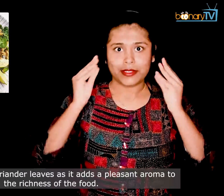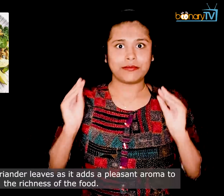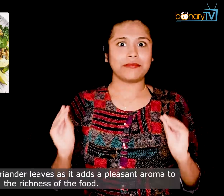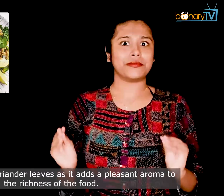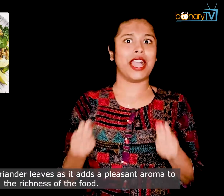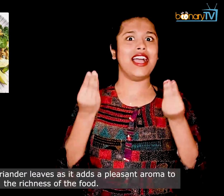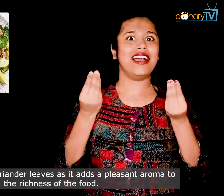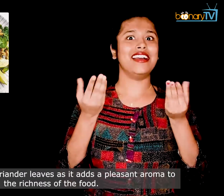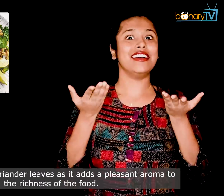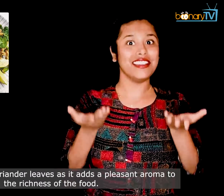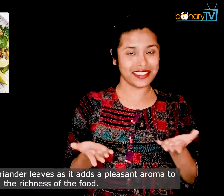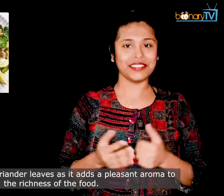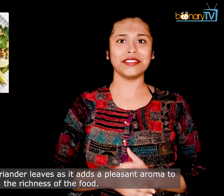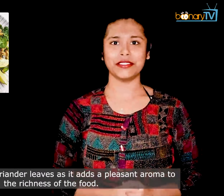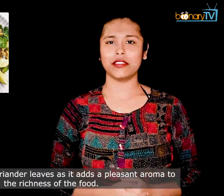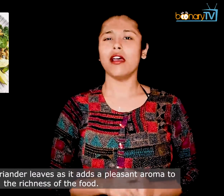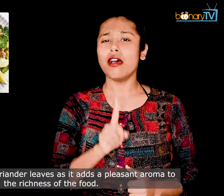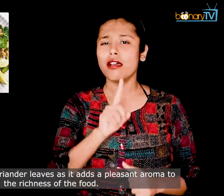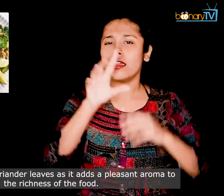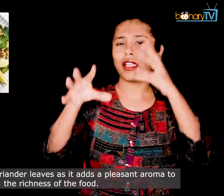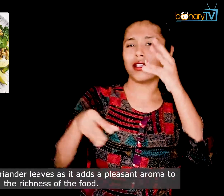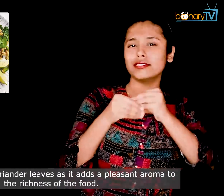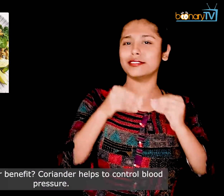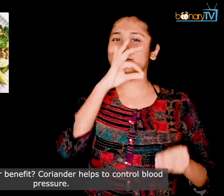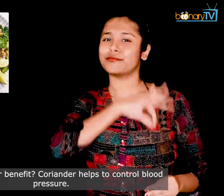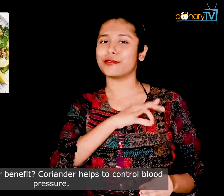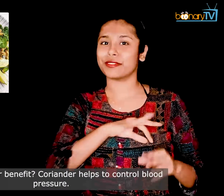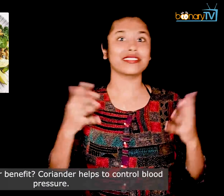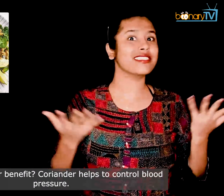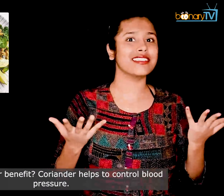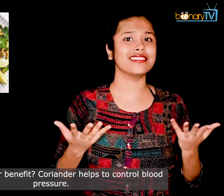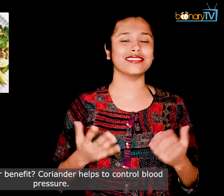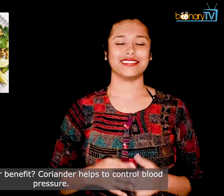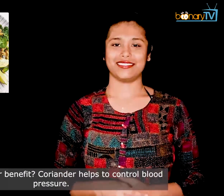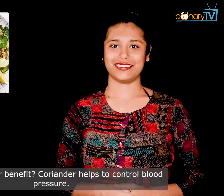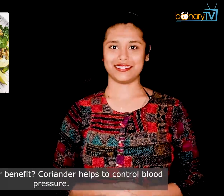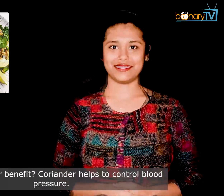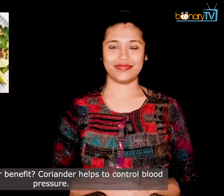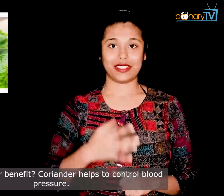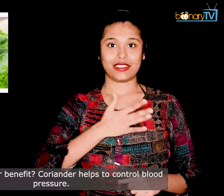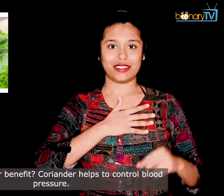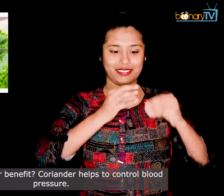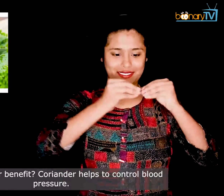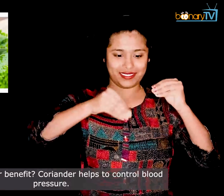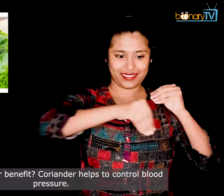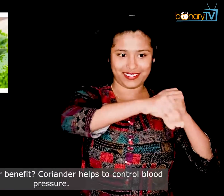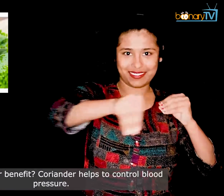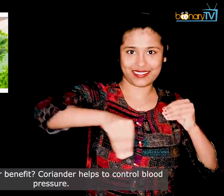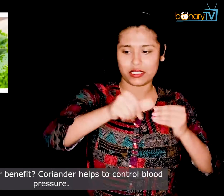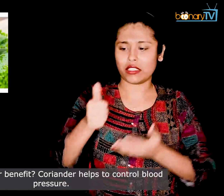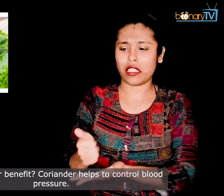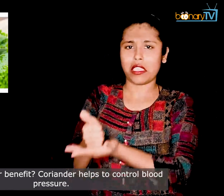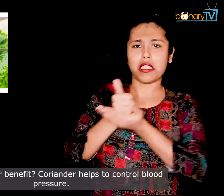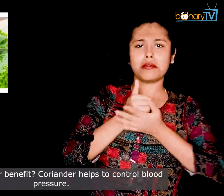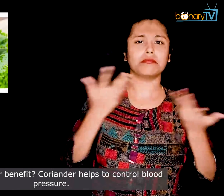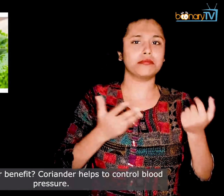pleasant aroma to the richness of the food. What is another benefit? Coriander helps to